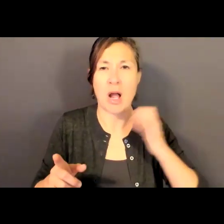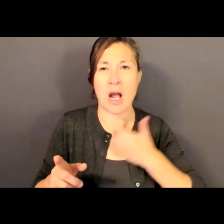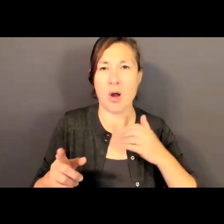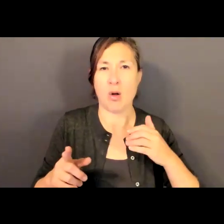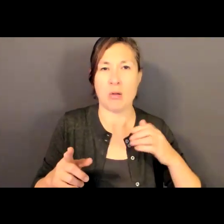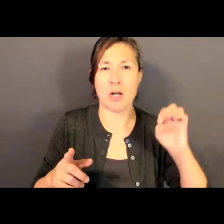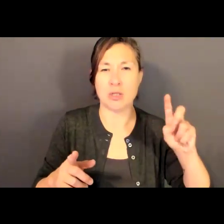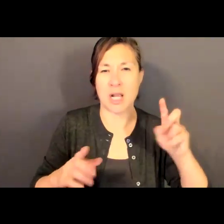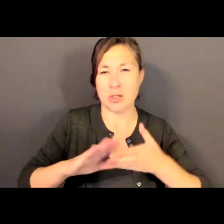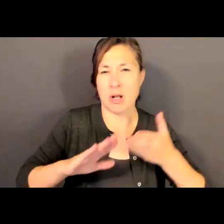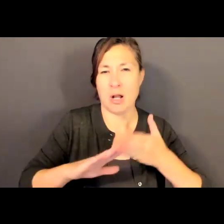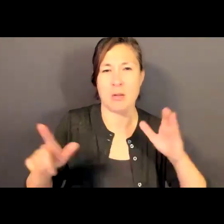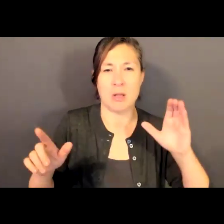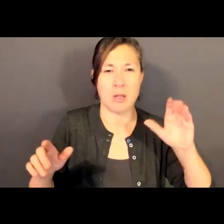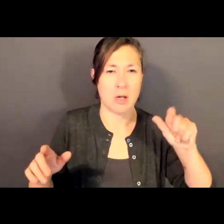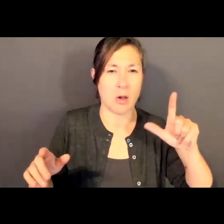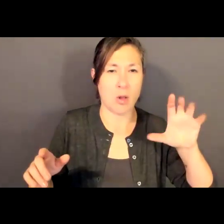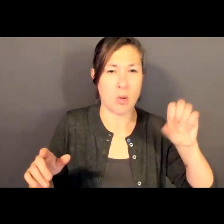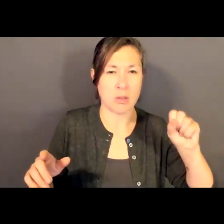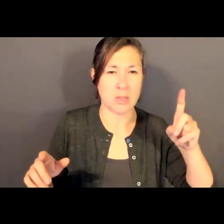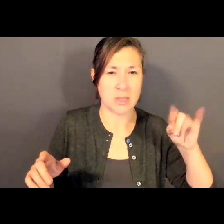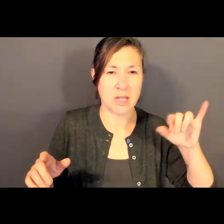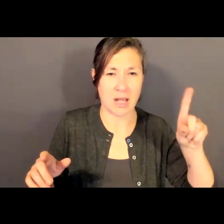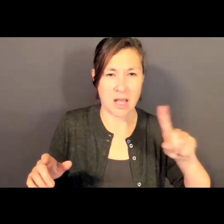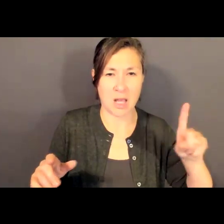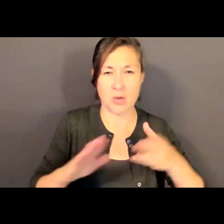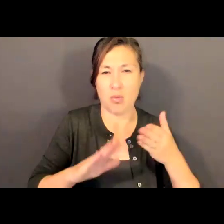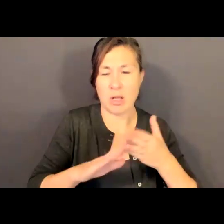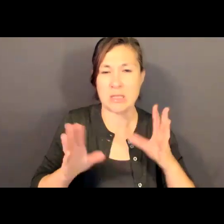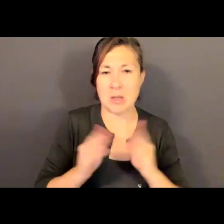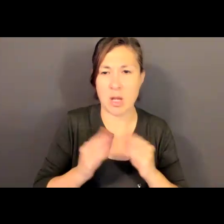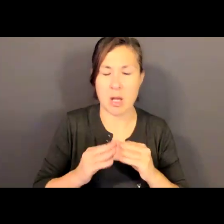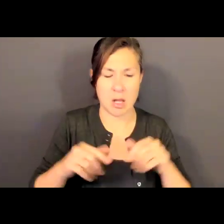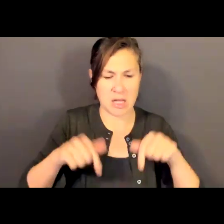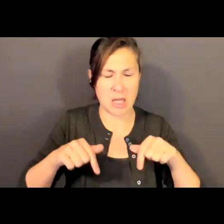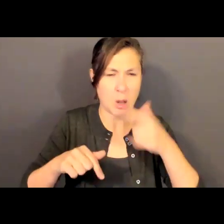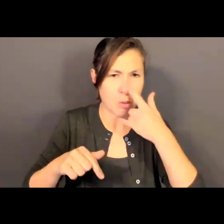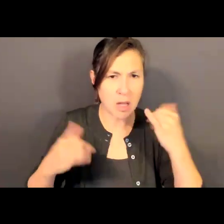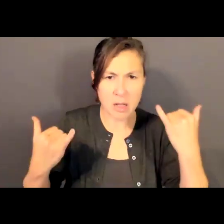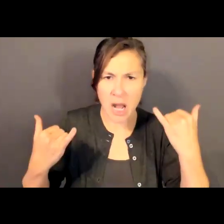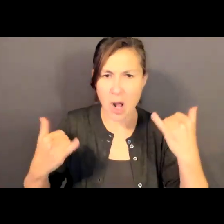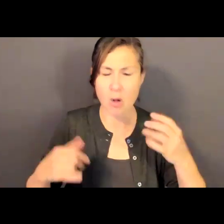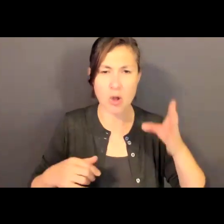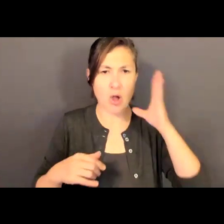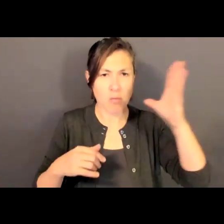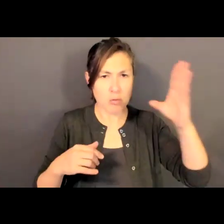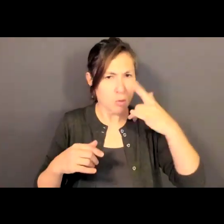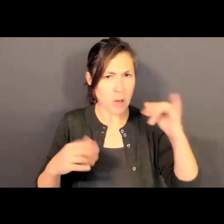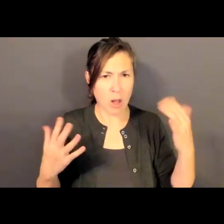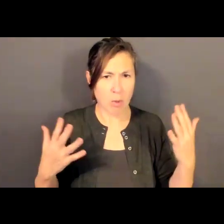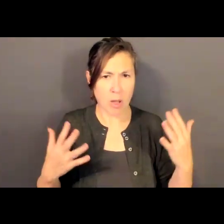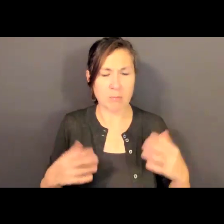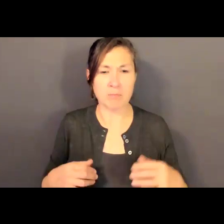through what this could look like next year and what this could look like in the future. And the general